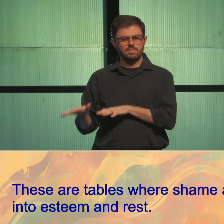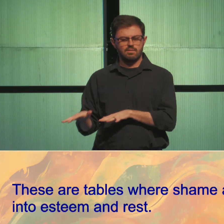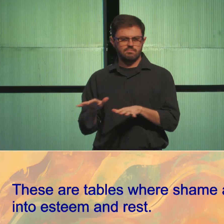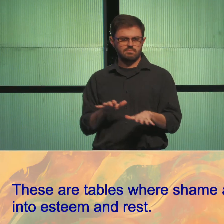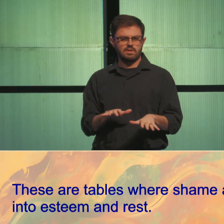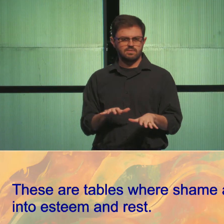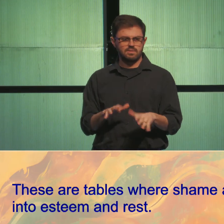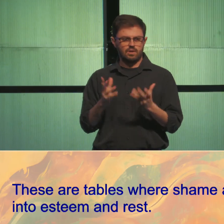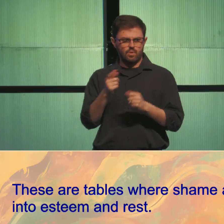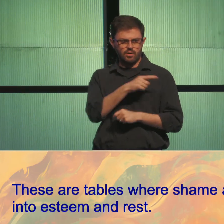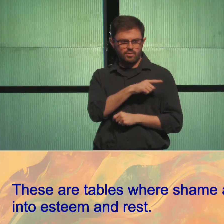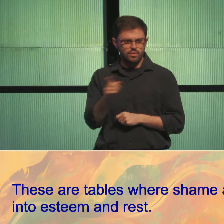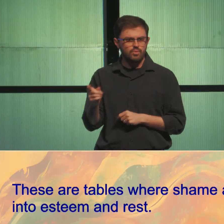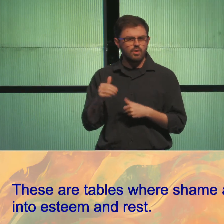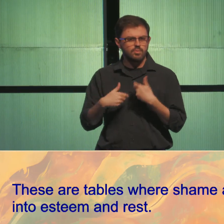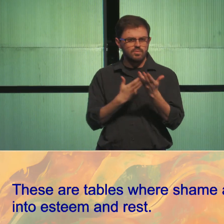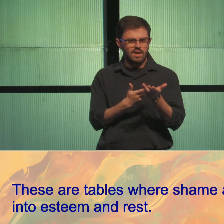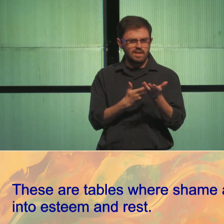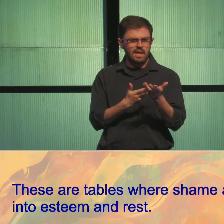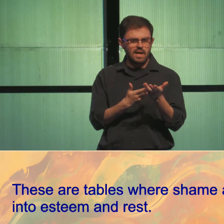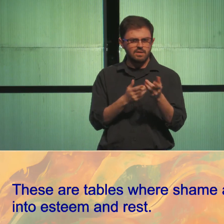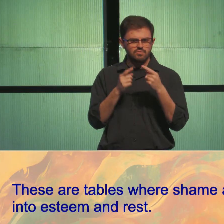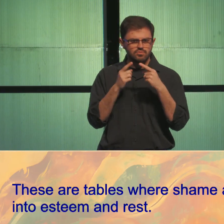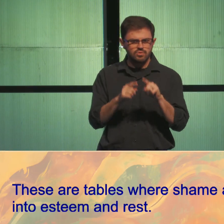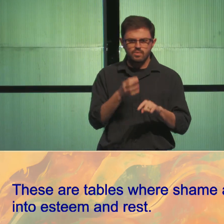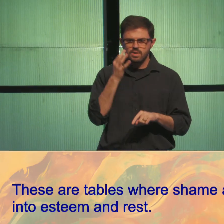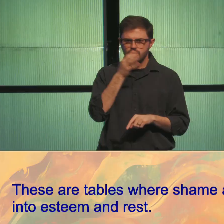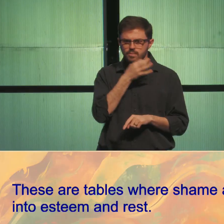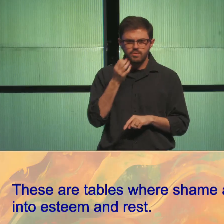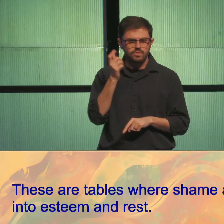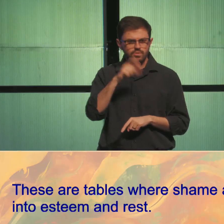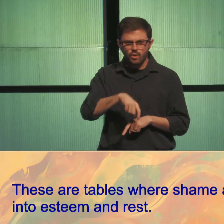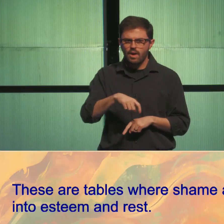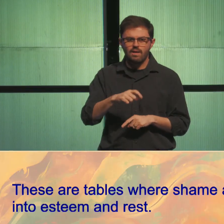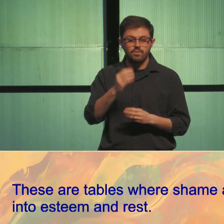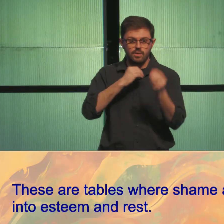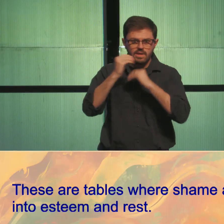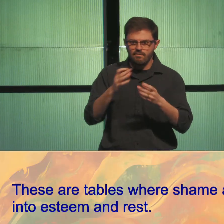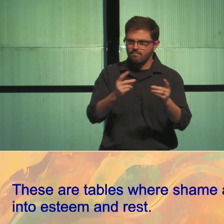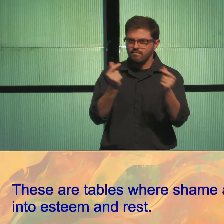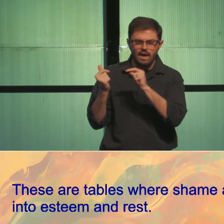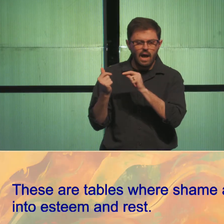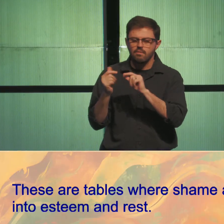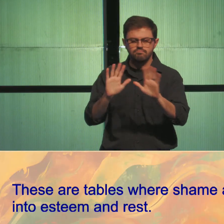And that's what I want you to bring to communion. You don't have to eat fast.